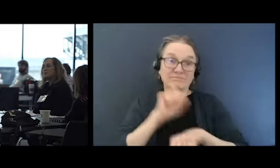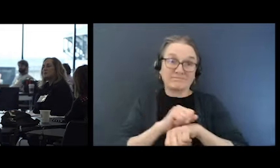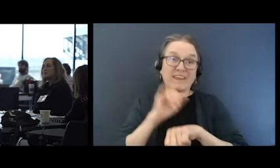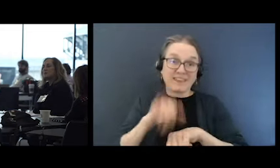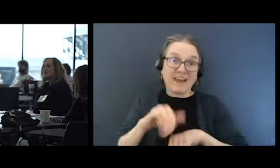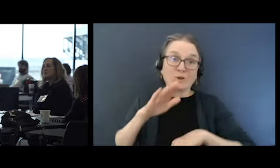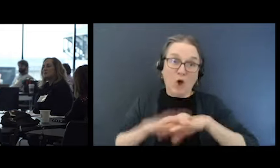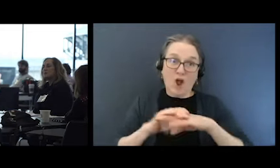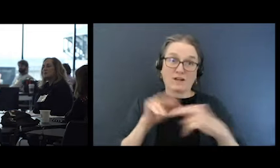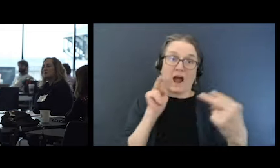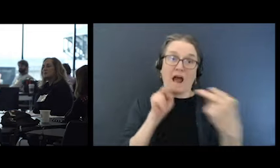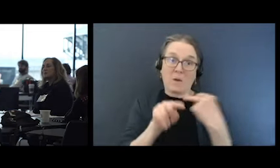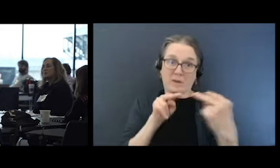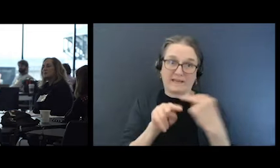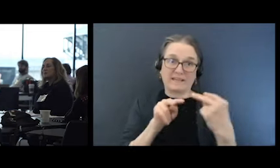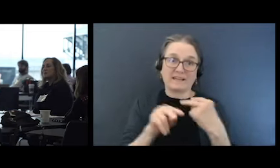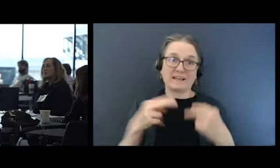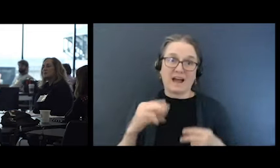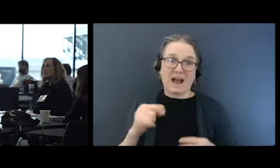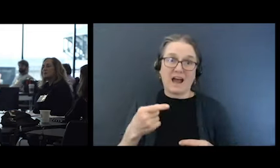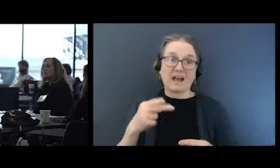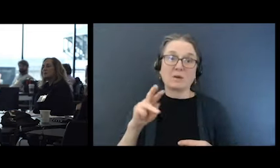I guess as a graphic designer, I'm thinking of